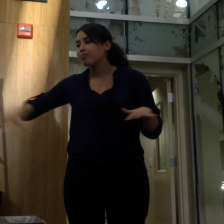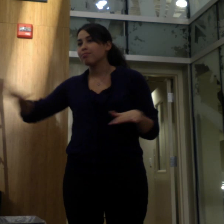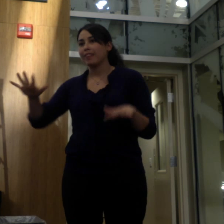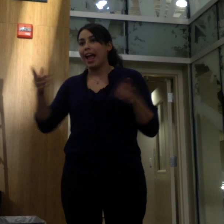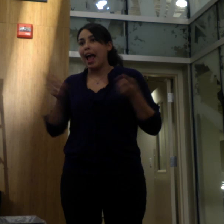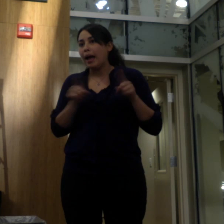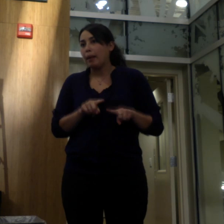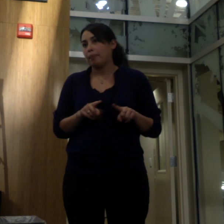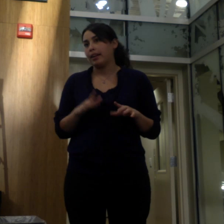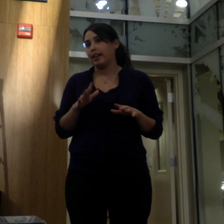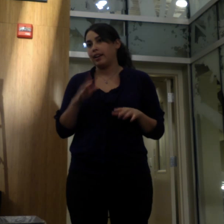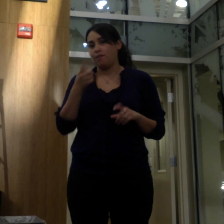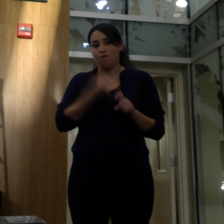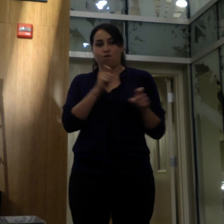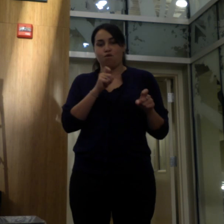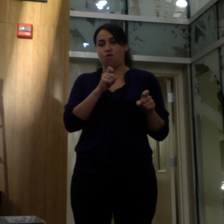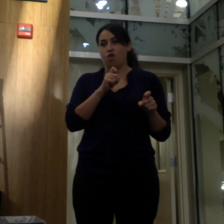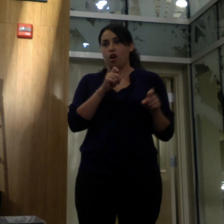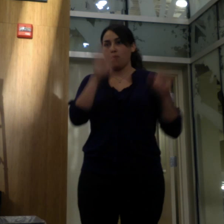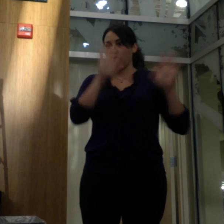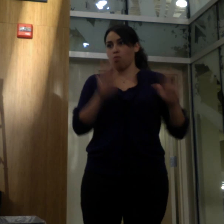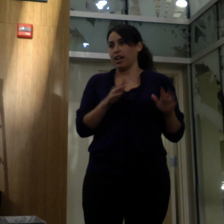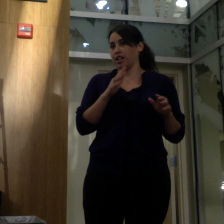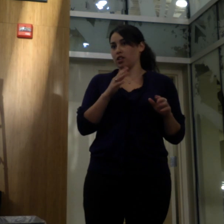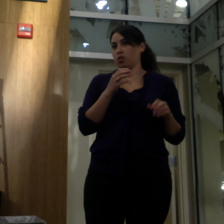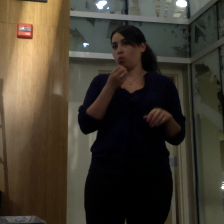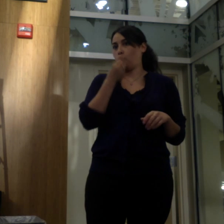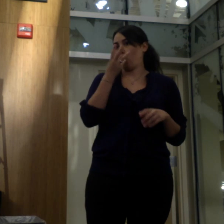result. You guys are probably going to start to hear the term